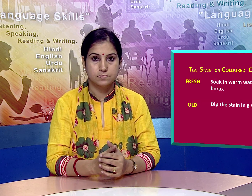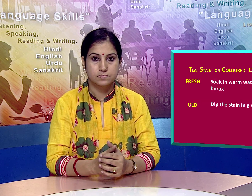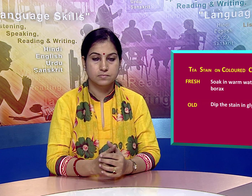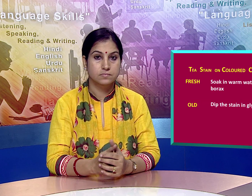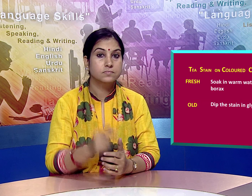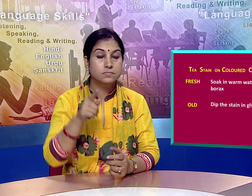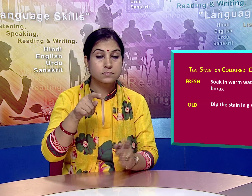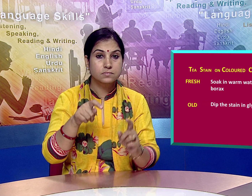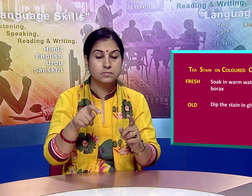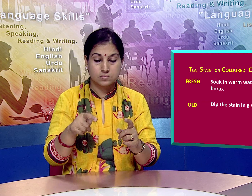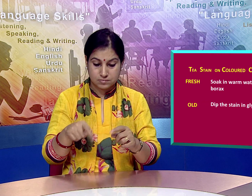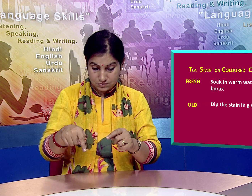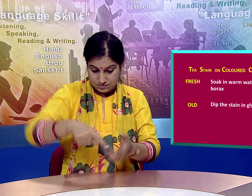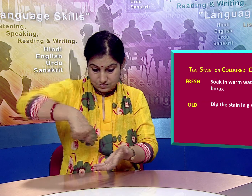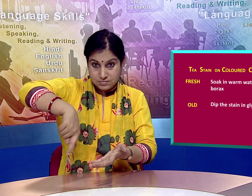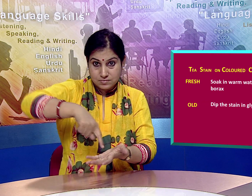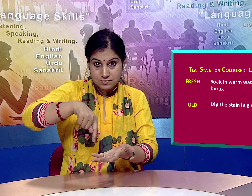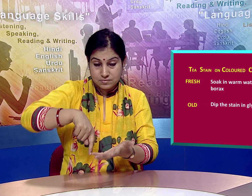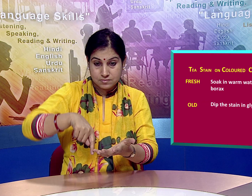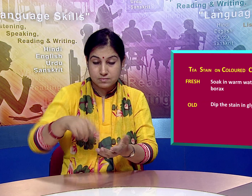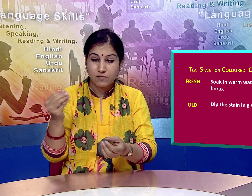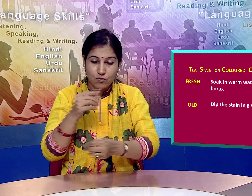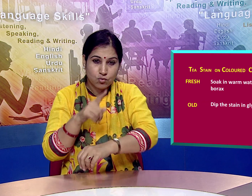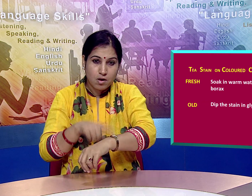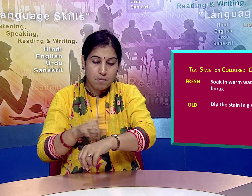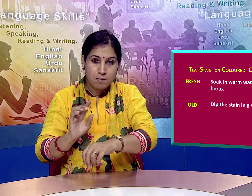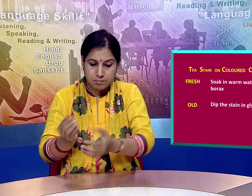Keep the stain for some time.